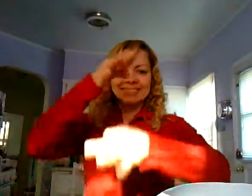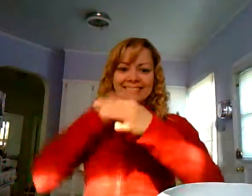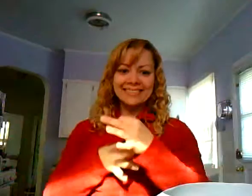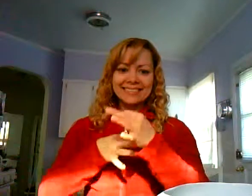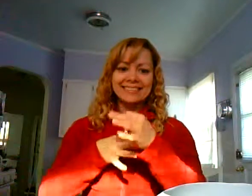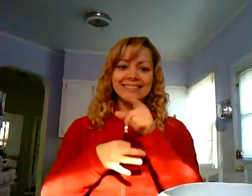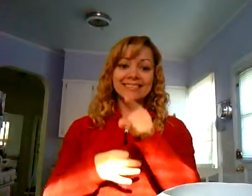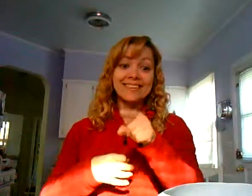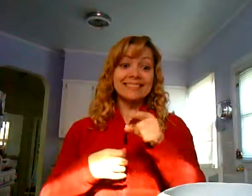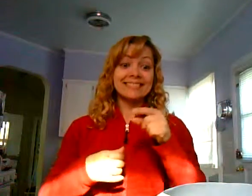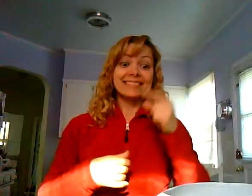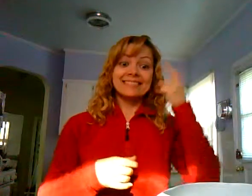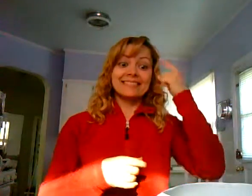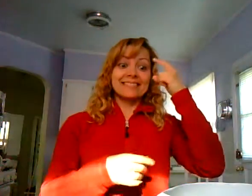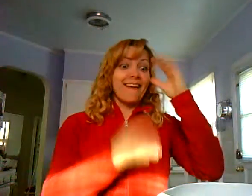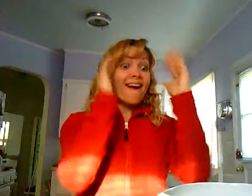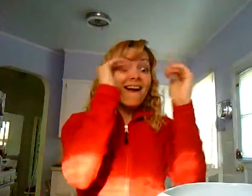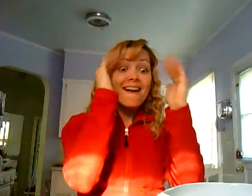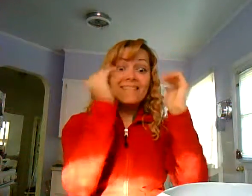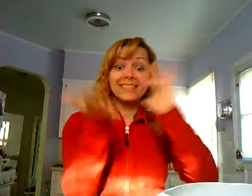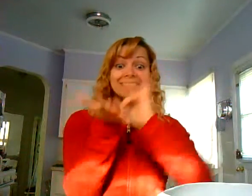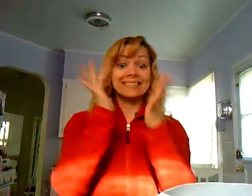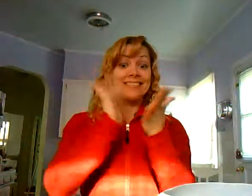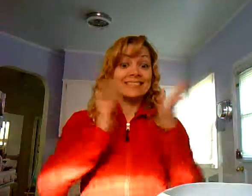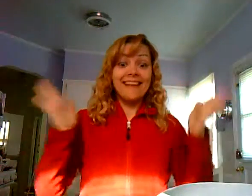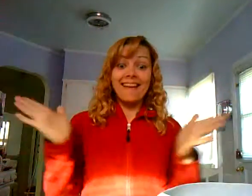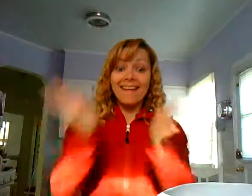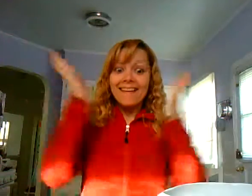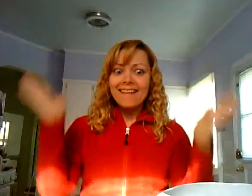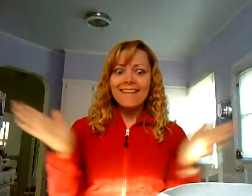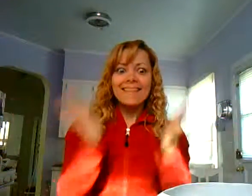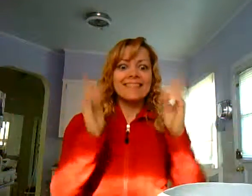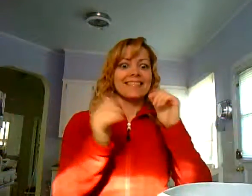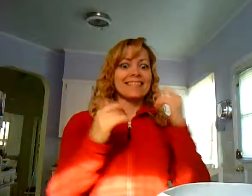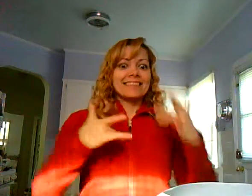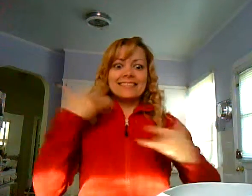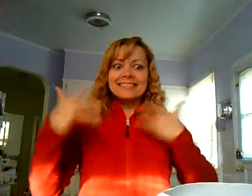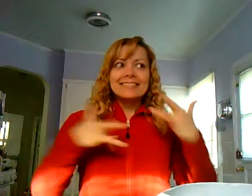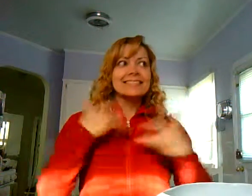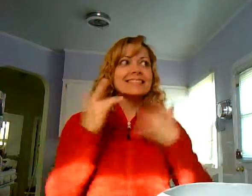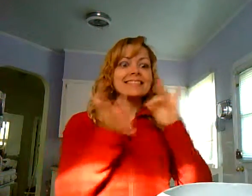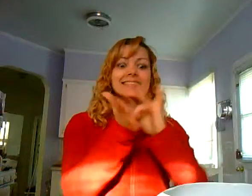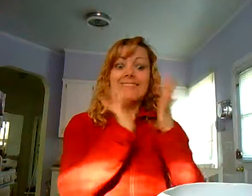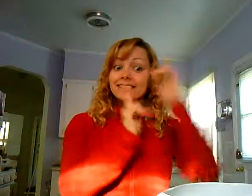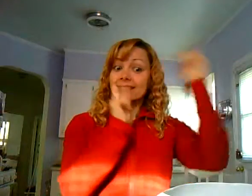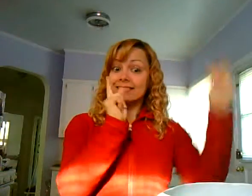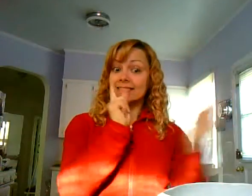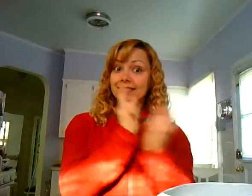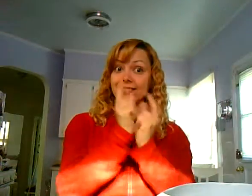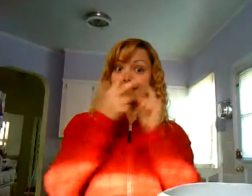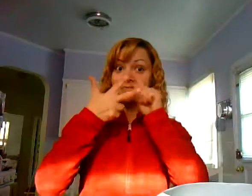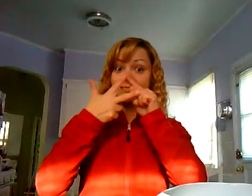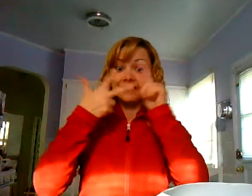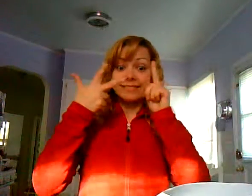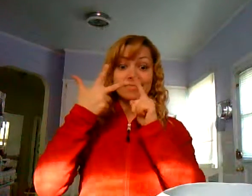don't let something be a burden on your faith but hope and give hope be excited about Jesus coming